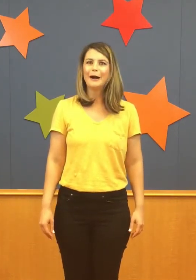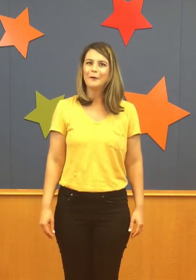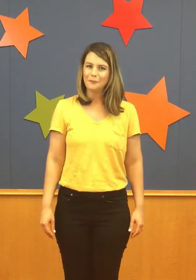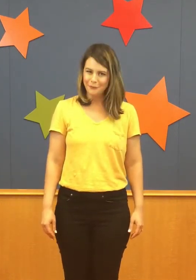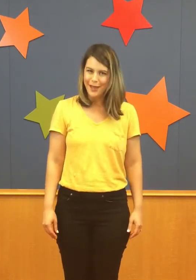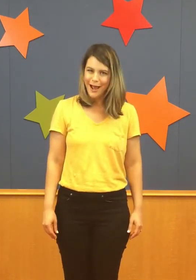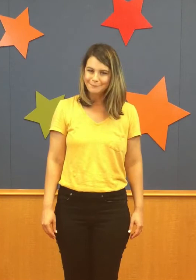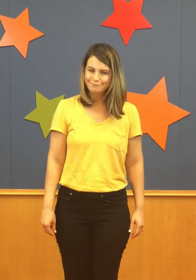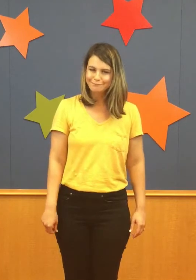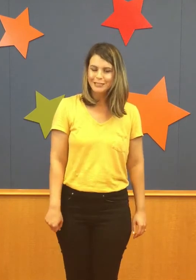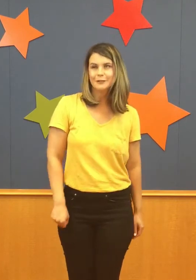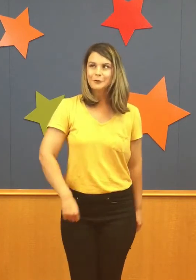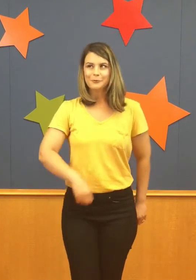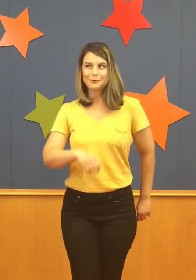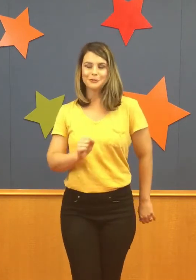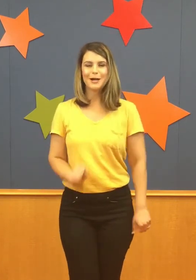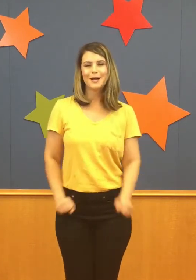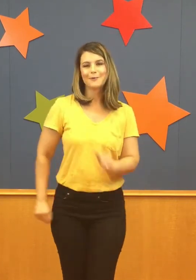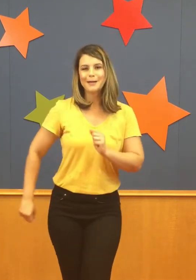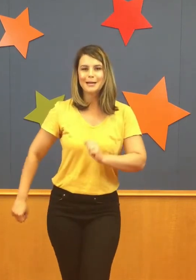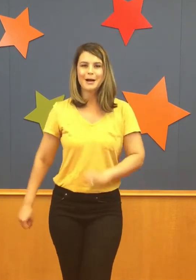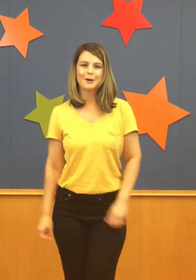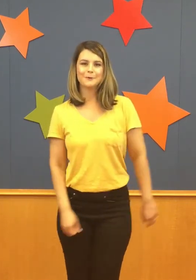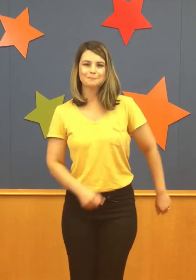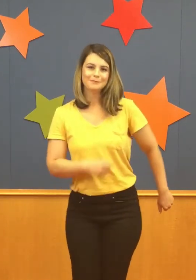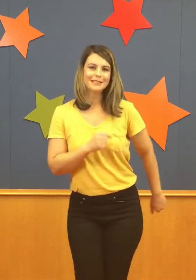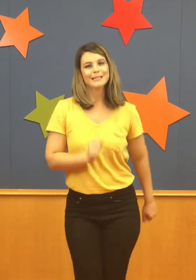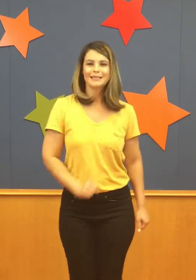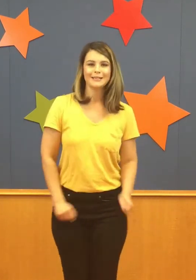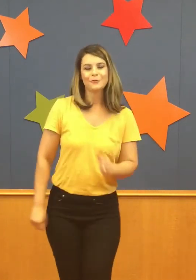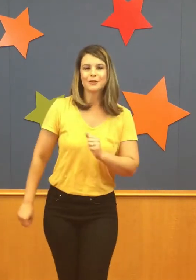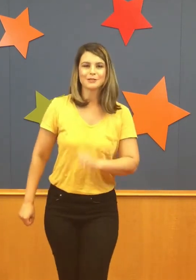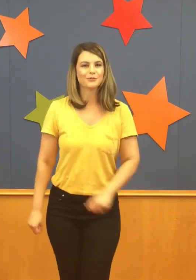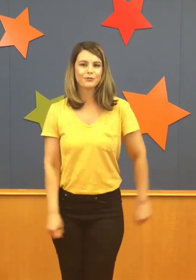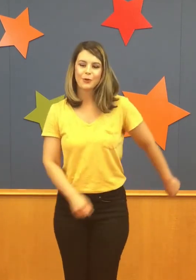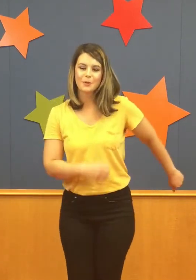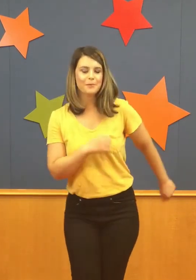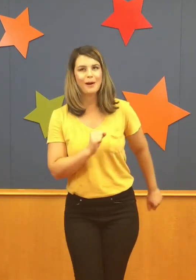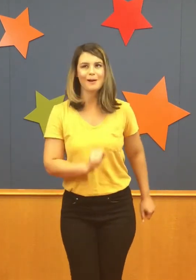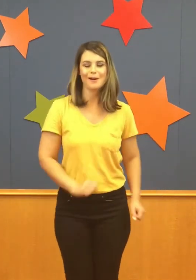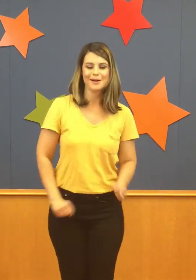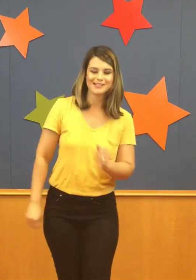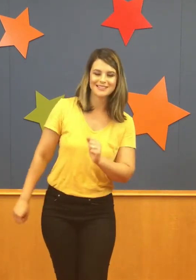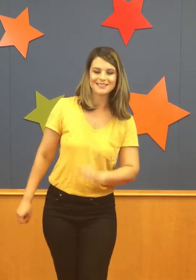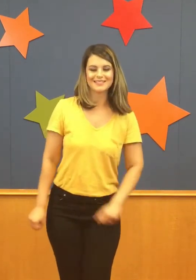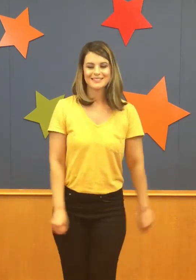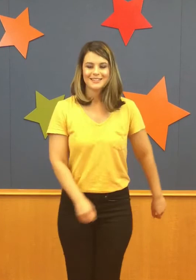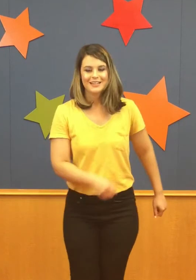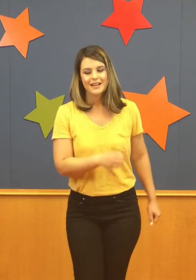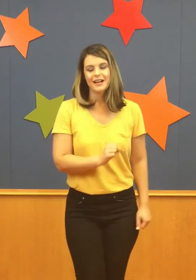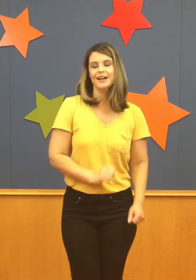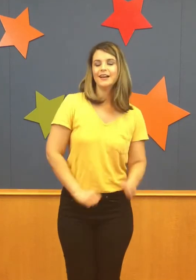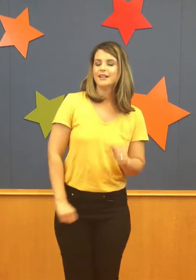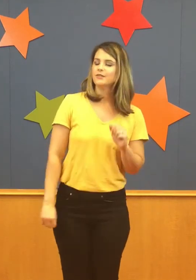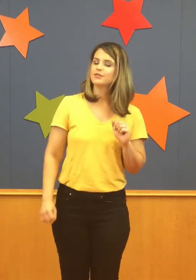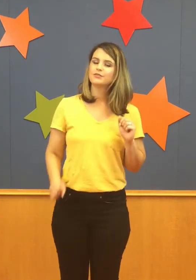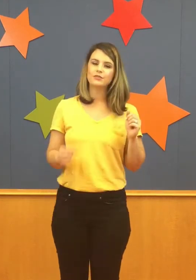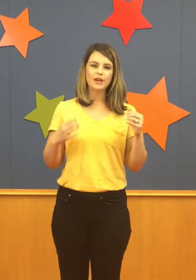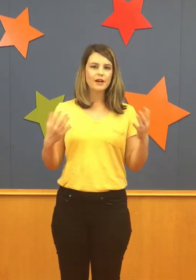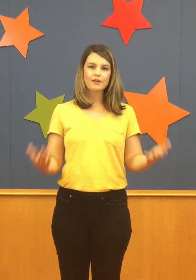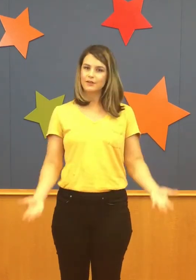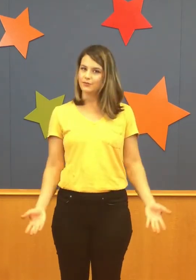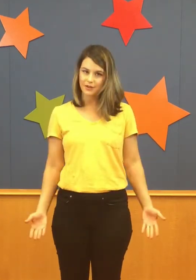How about that? Well, Dog went home with his 4 paws. And